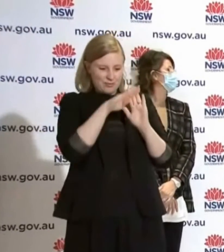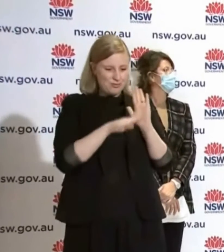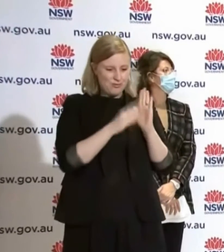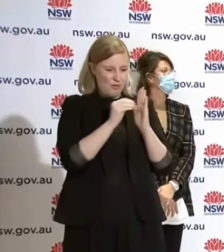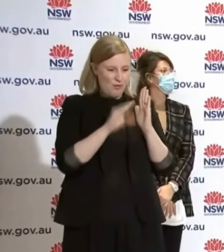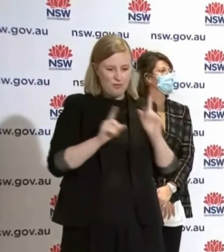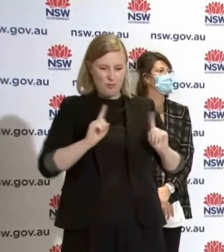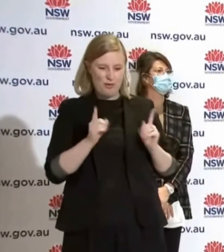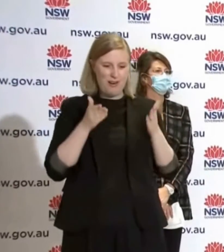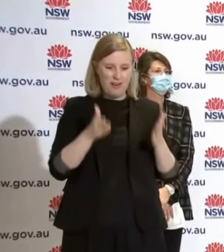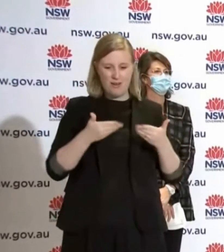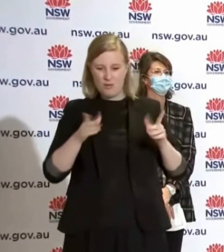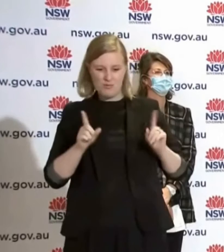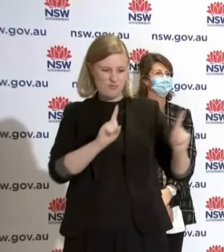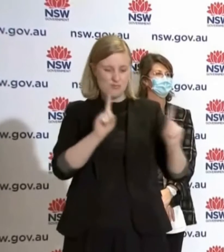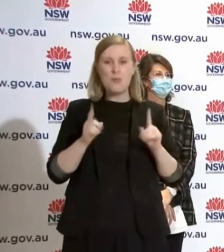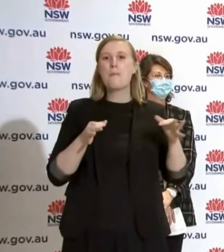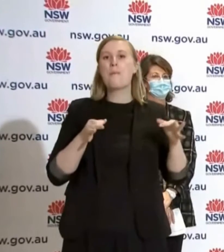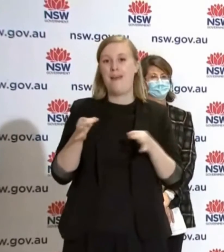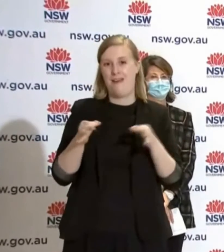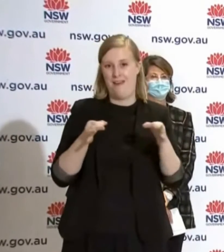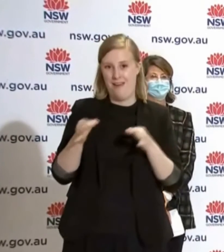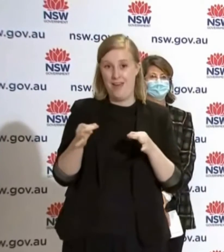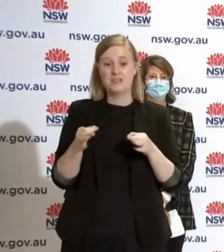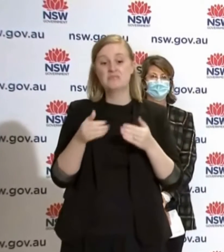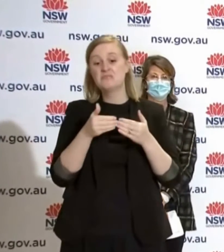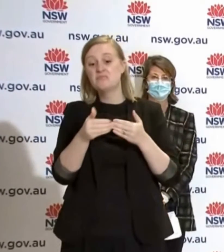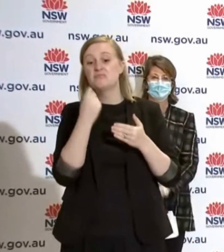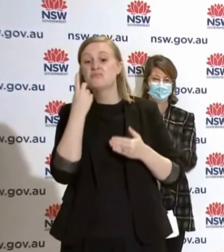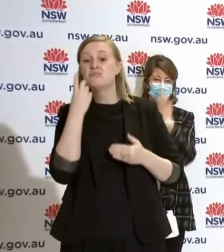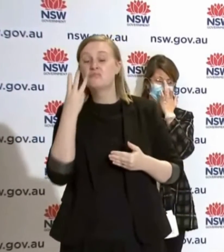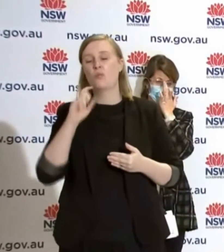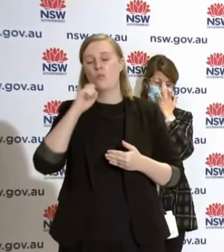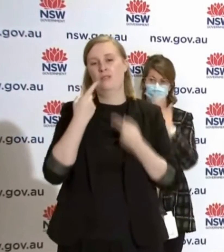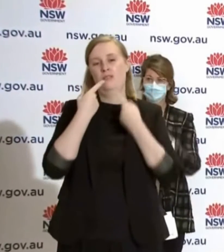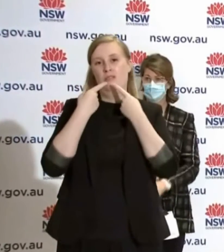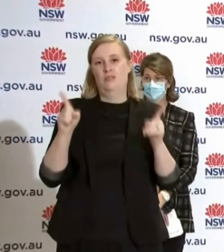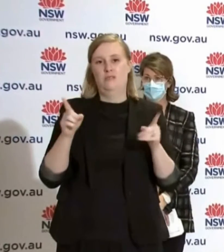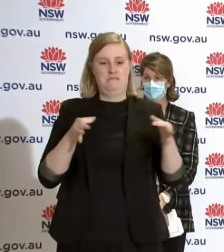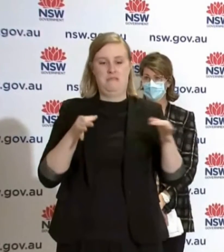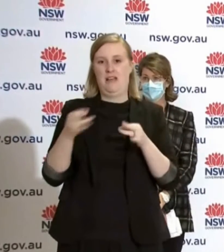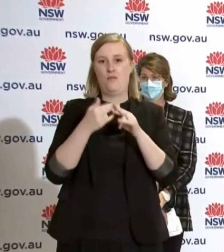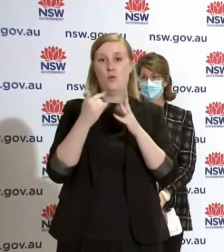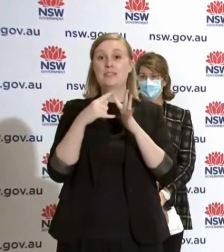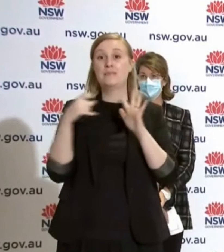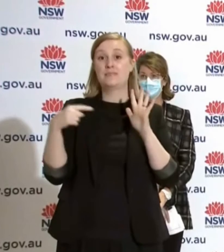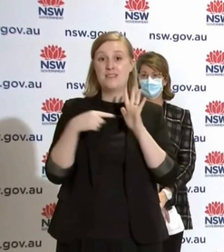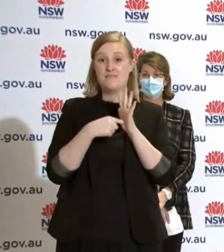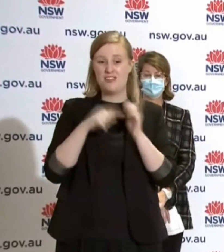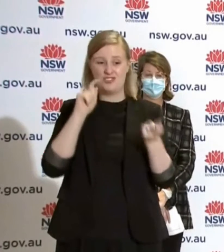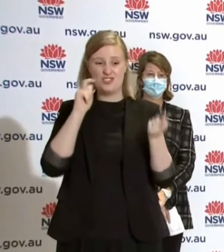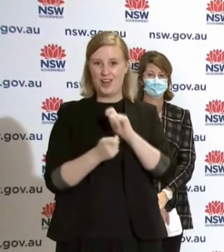week as to what fully vaccinated people will be able to do from the month of September because of the target that we've set. So thank